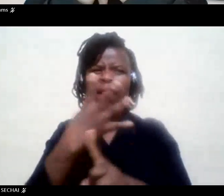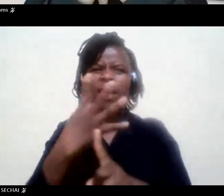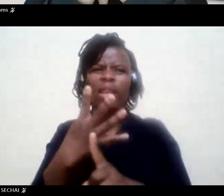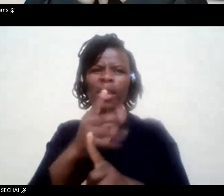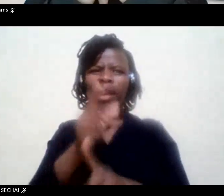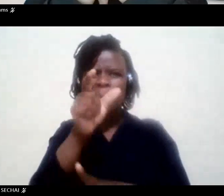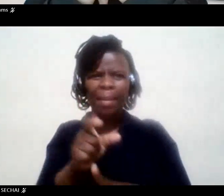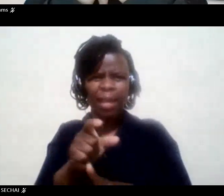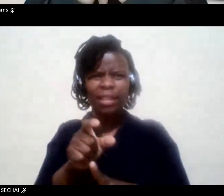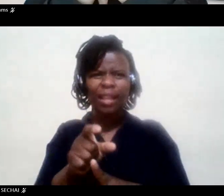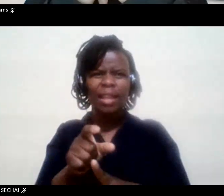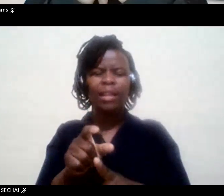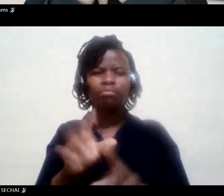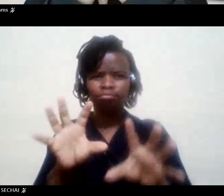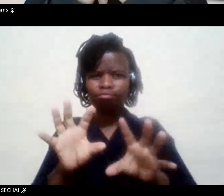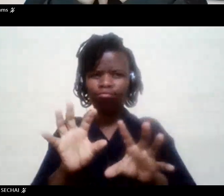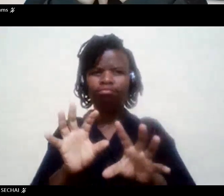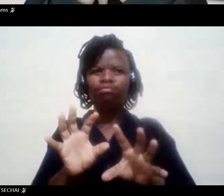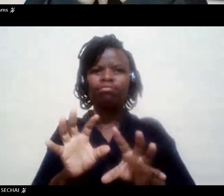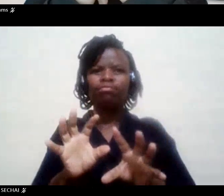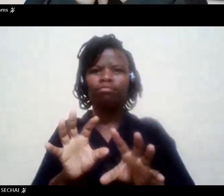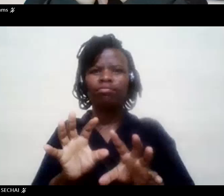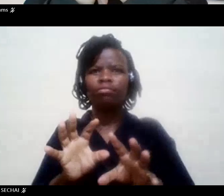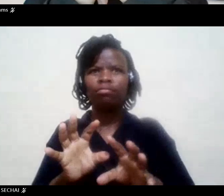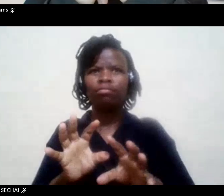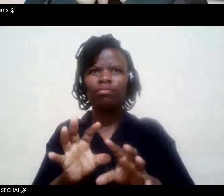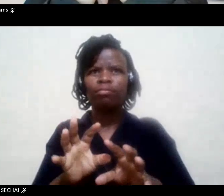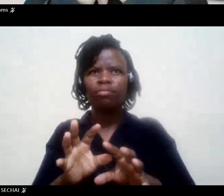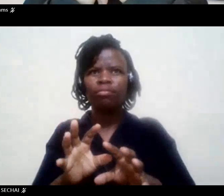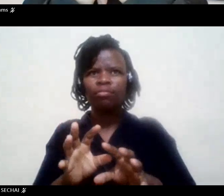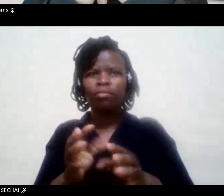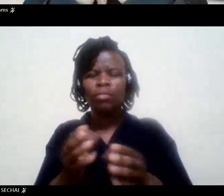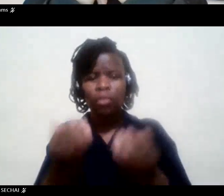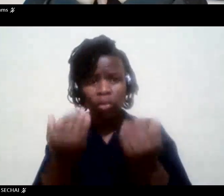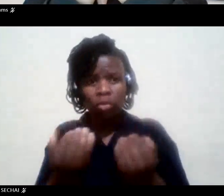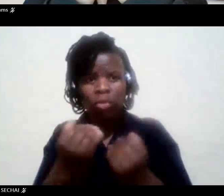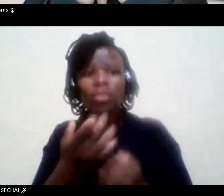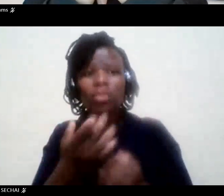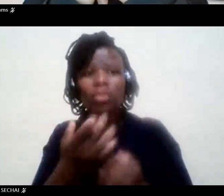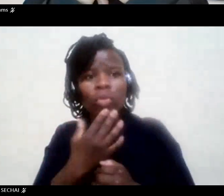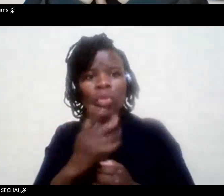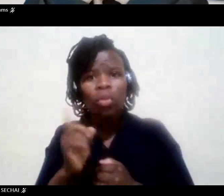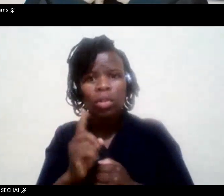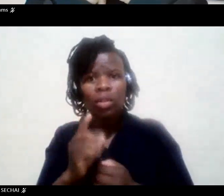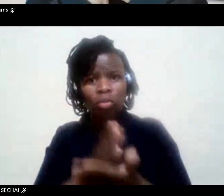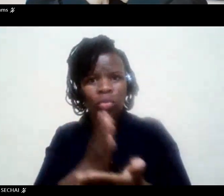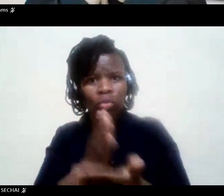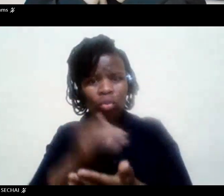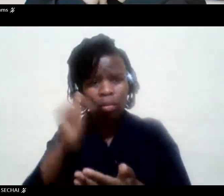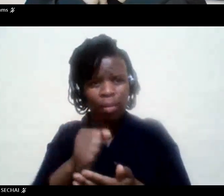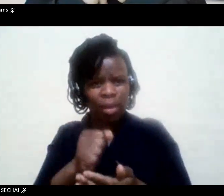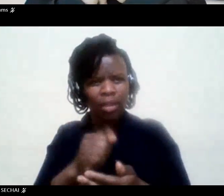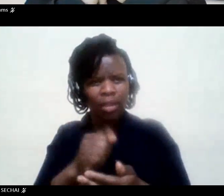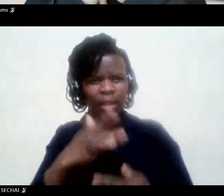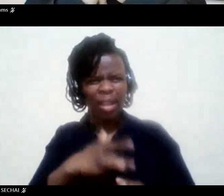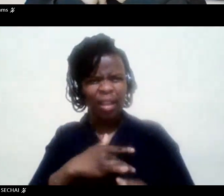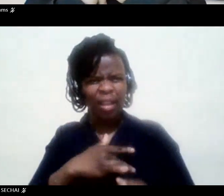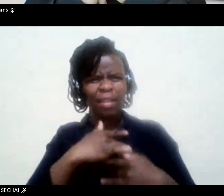feels, because for you to go and start bullying somebody else, you have to be feeling little and small within